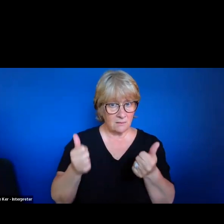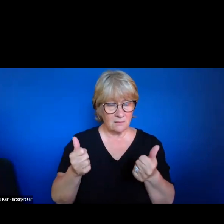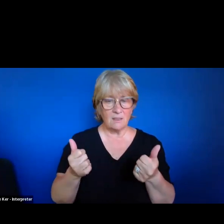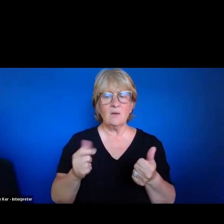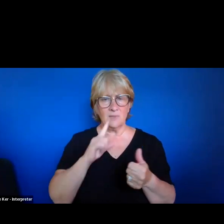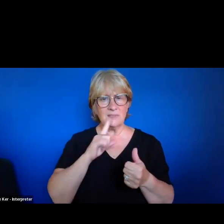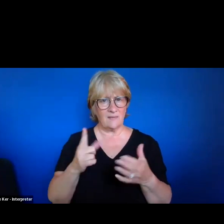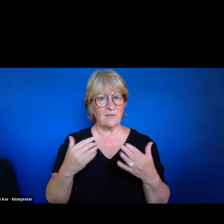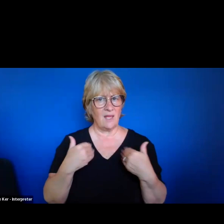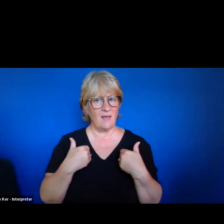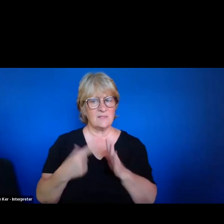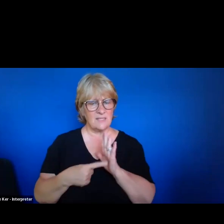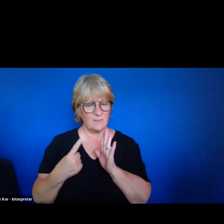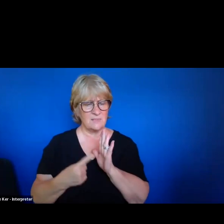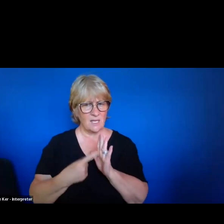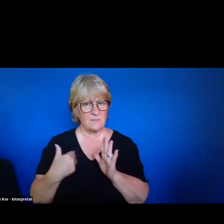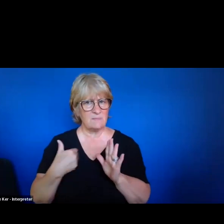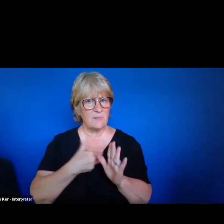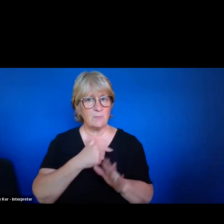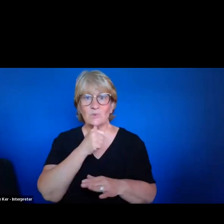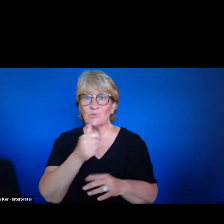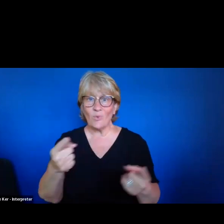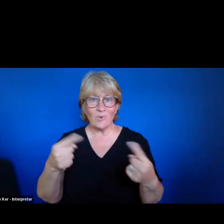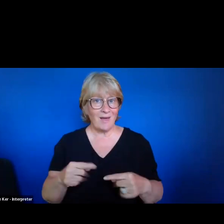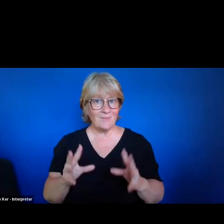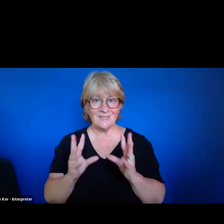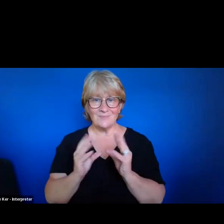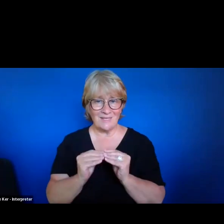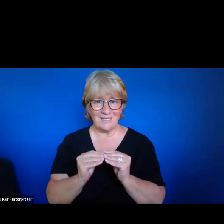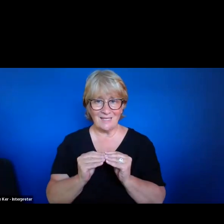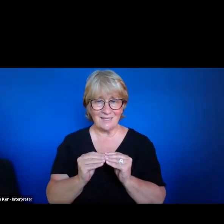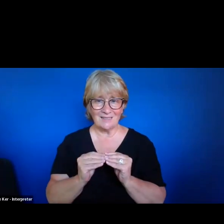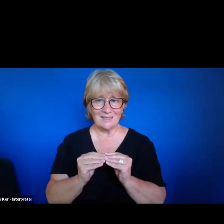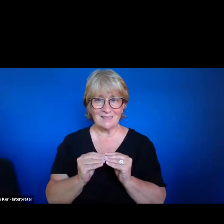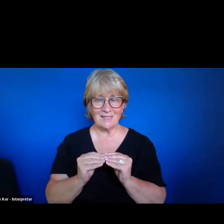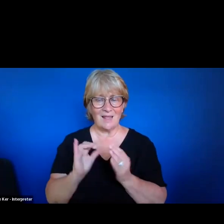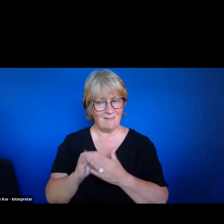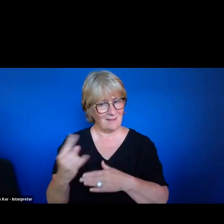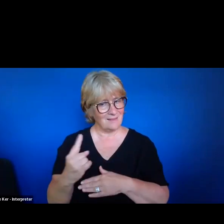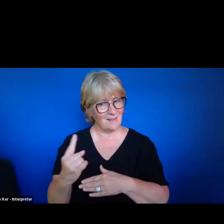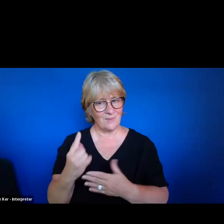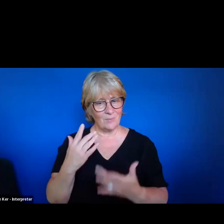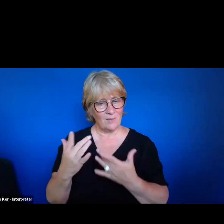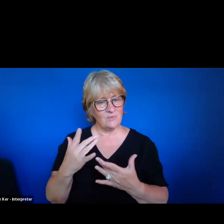have sometimes members who don't come to meetings, and that's something perhaps